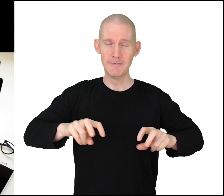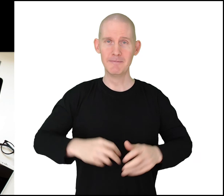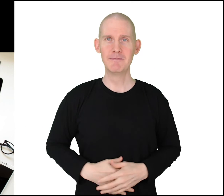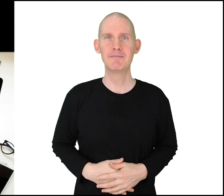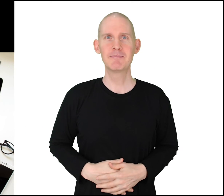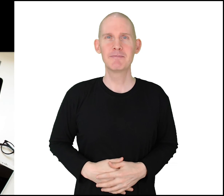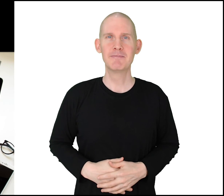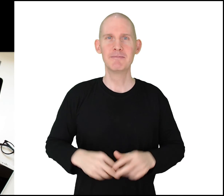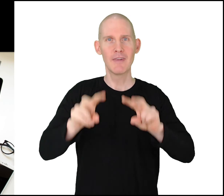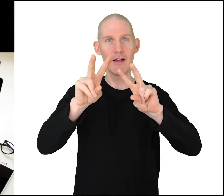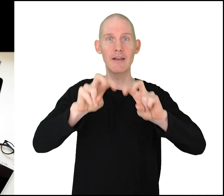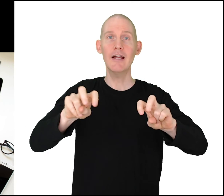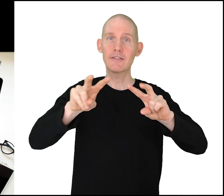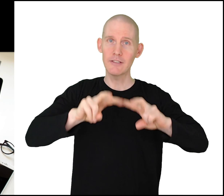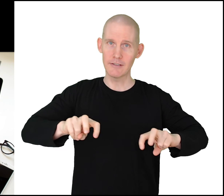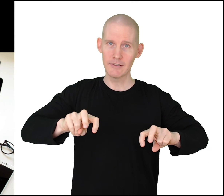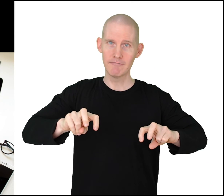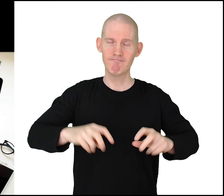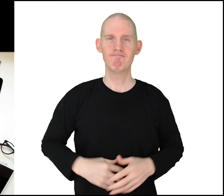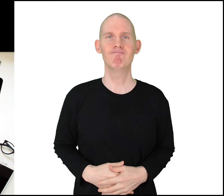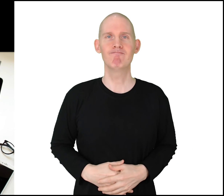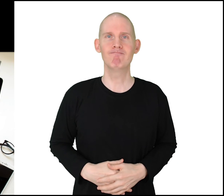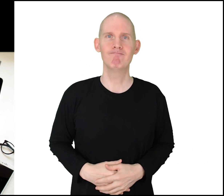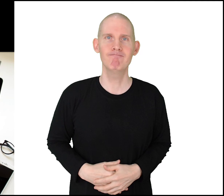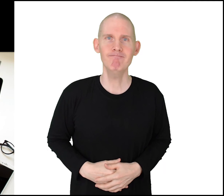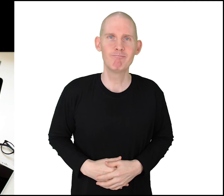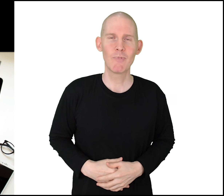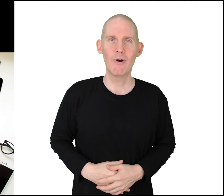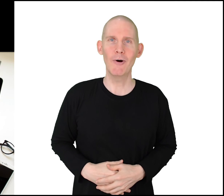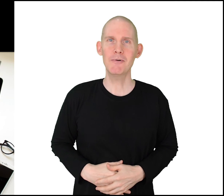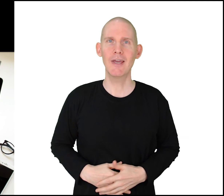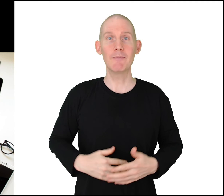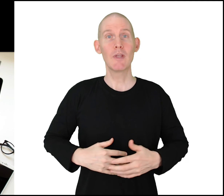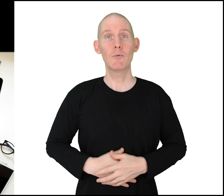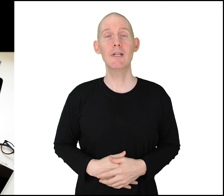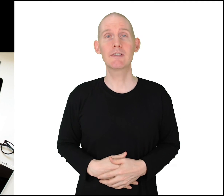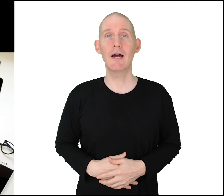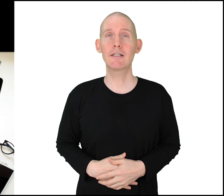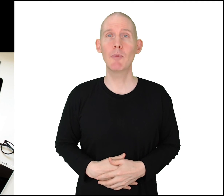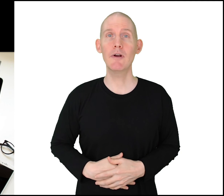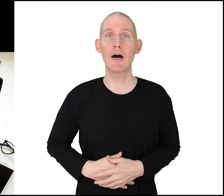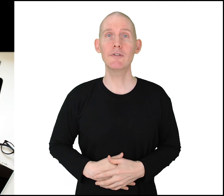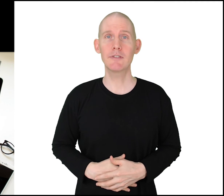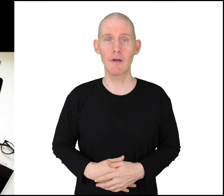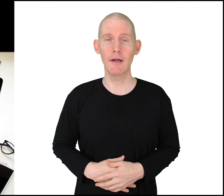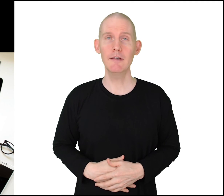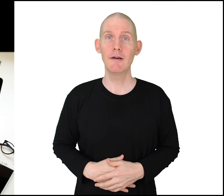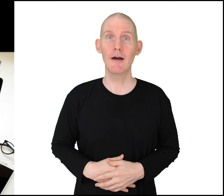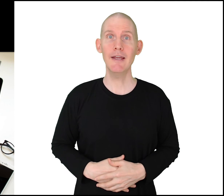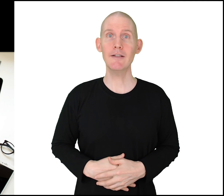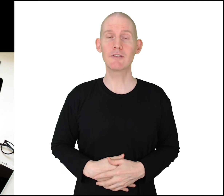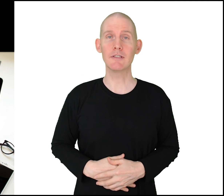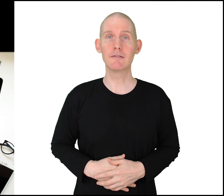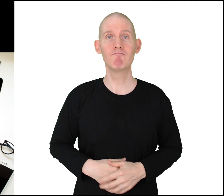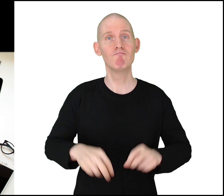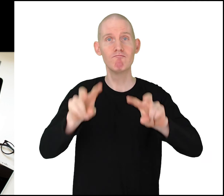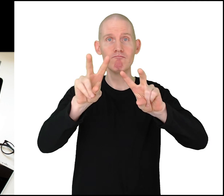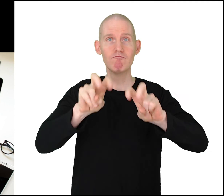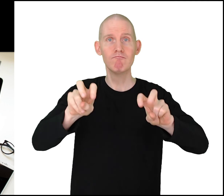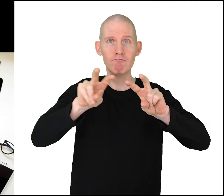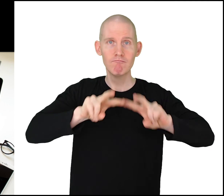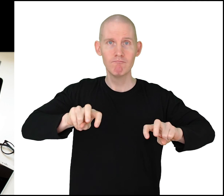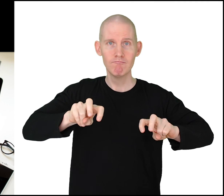Analysis. Analysis. Okay, we just talked about how to sign analysis.